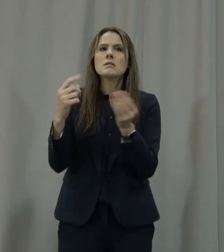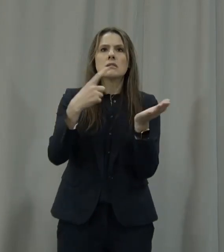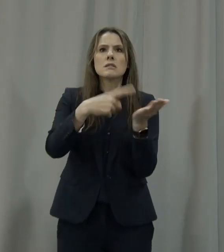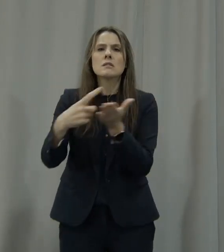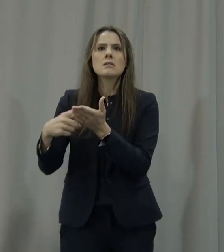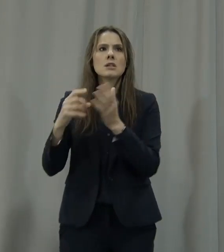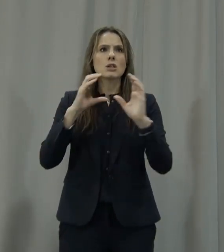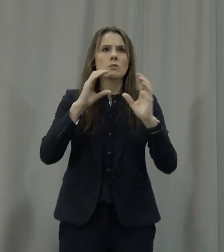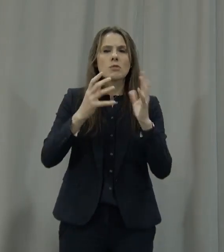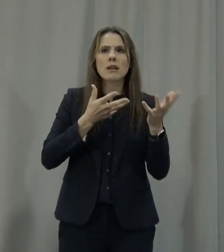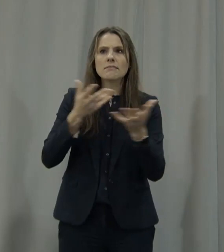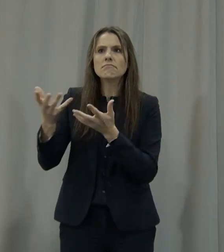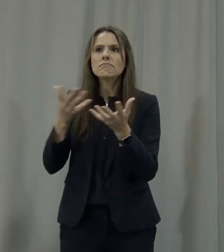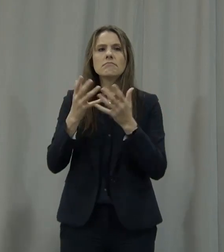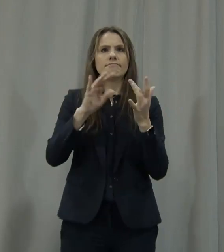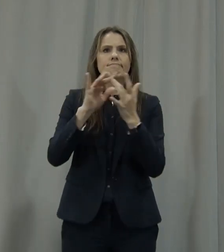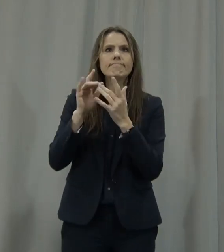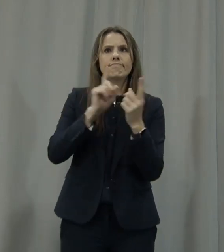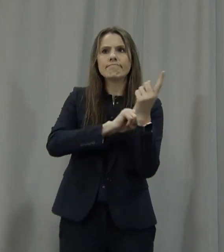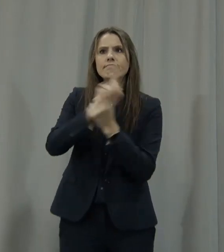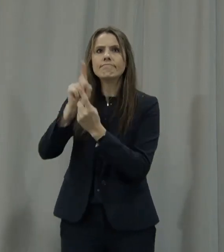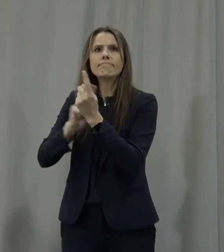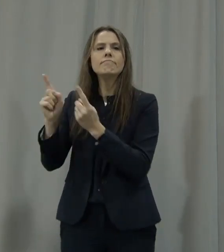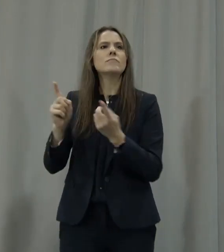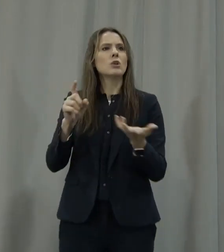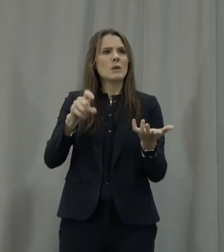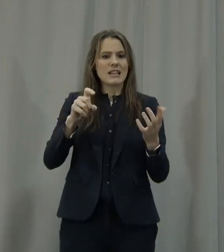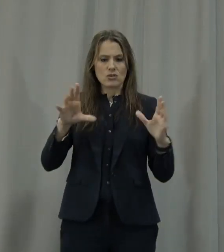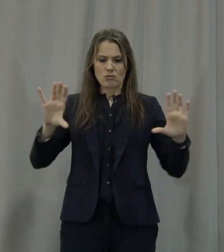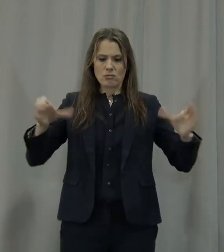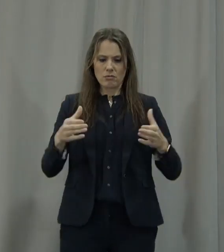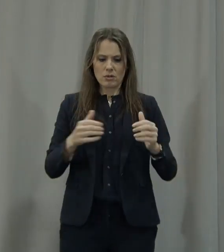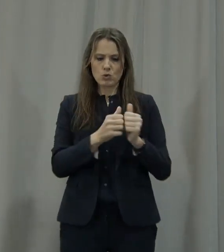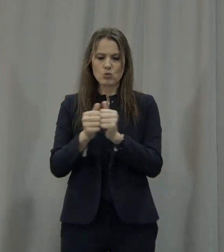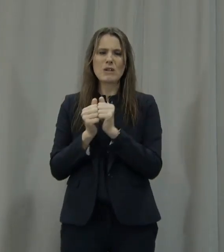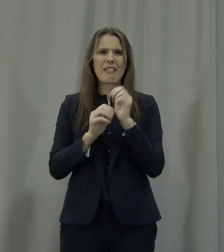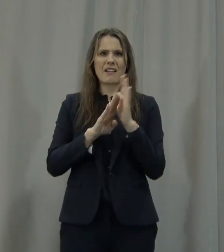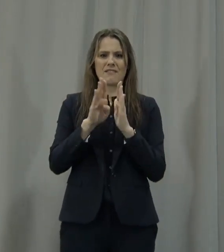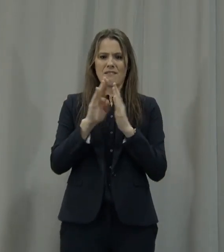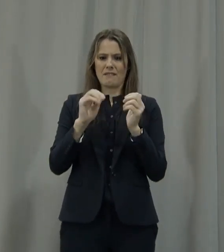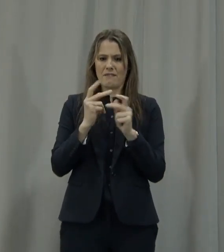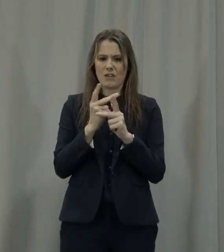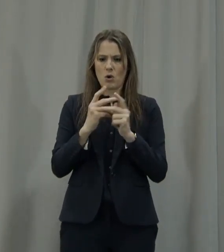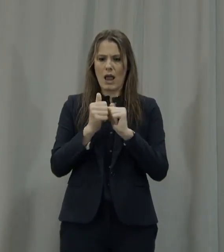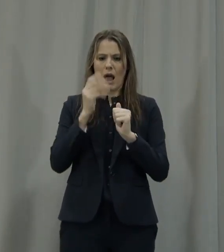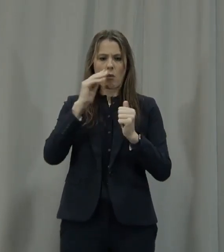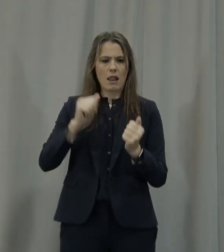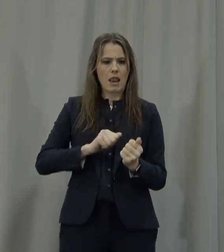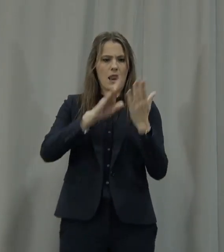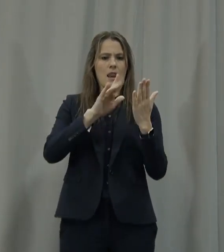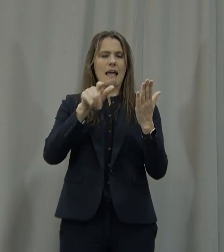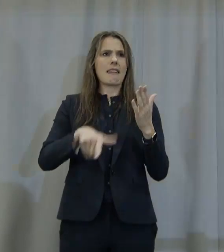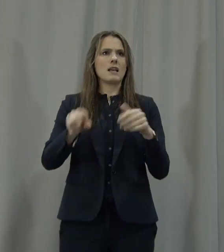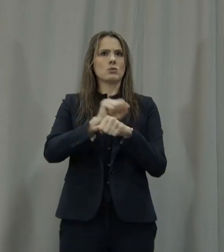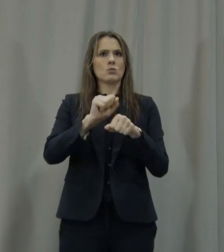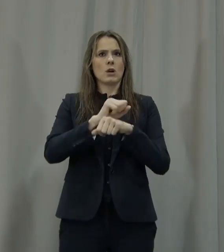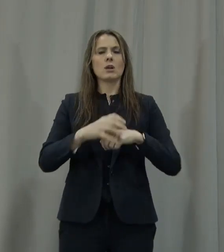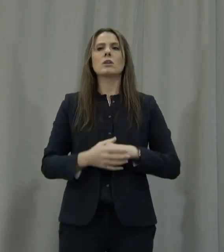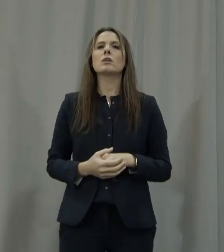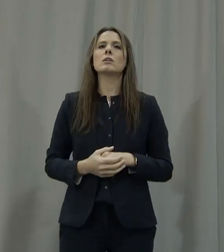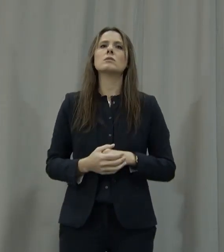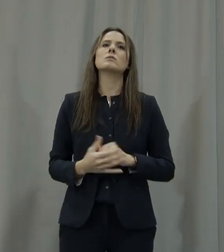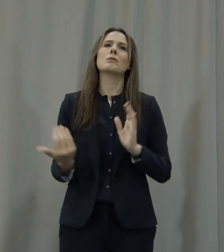and develop strategies for the fight that continues every day in the work that we do. So again, our job,